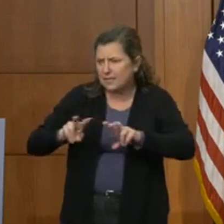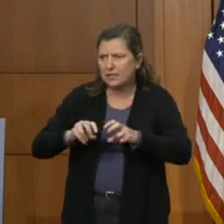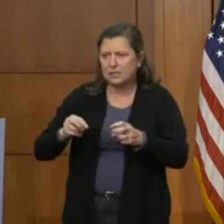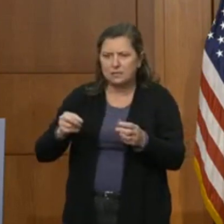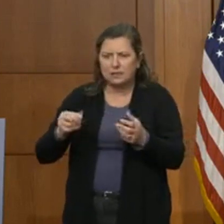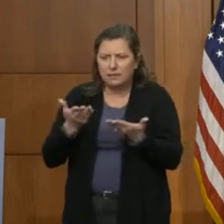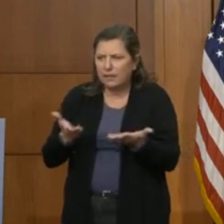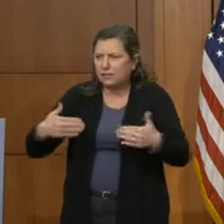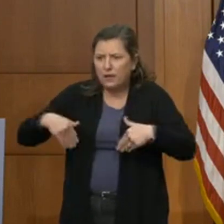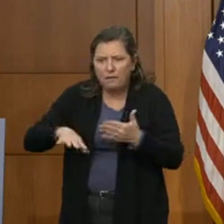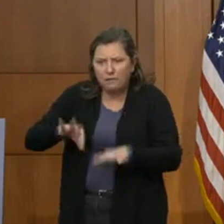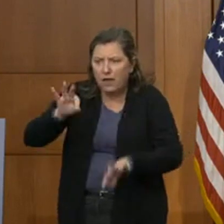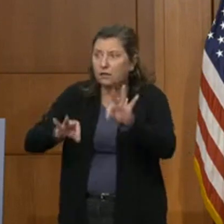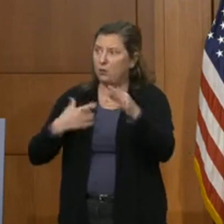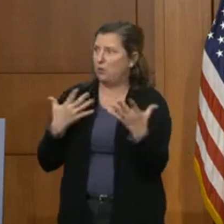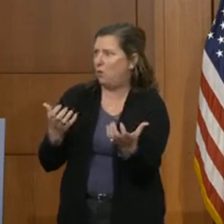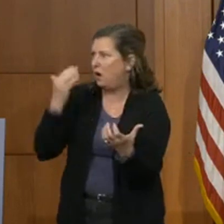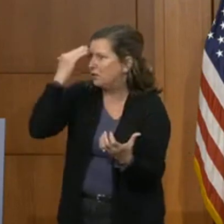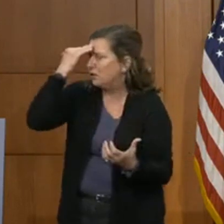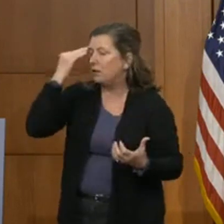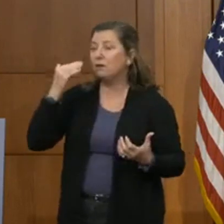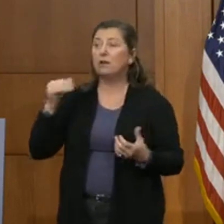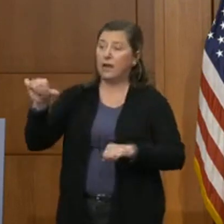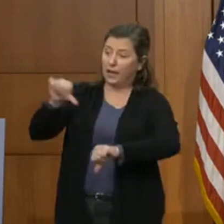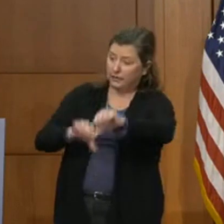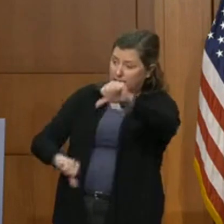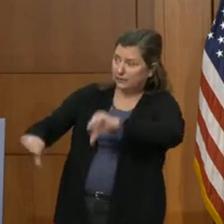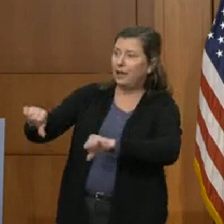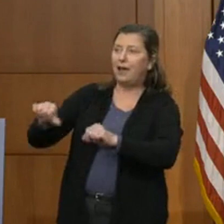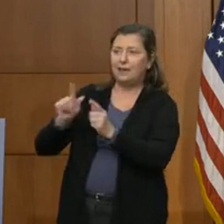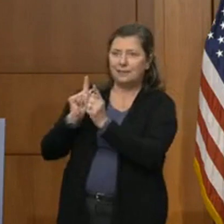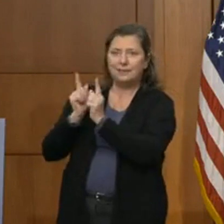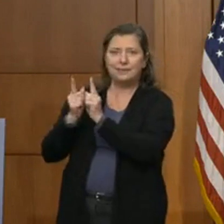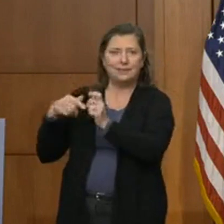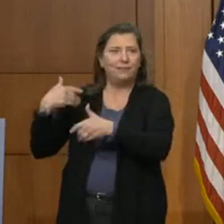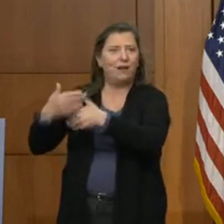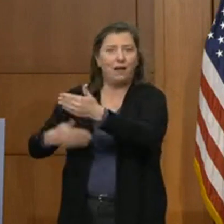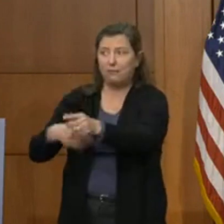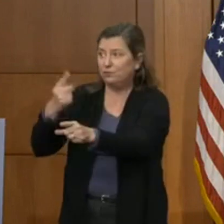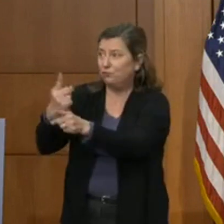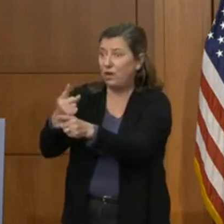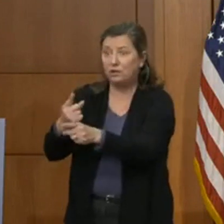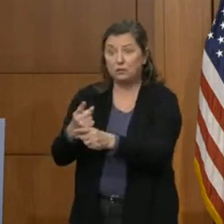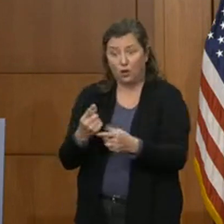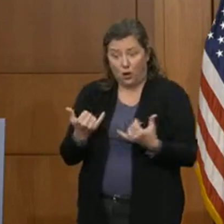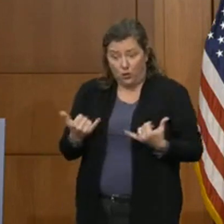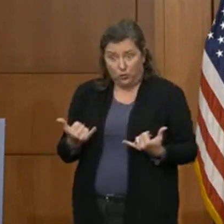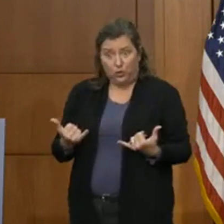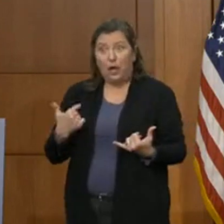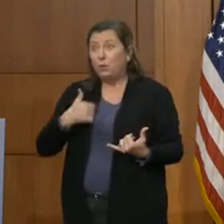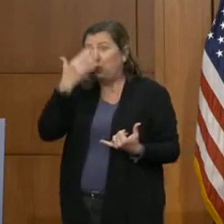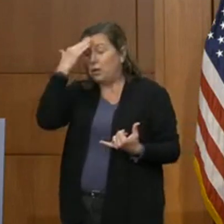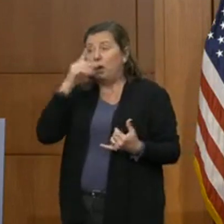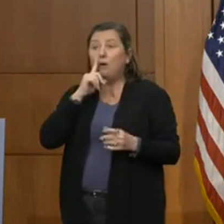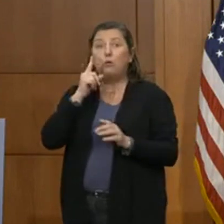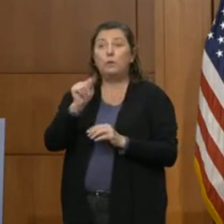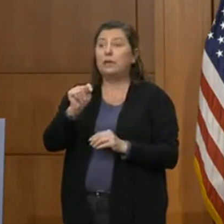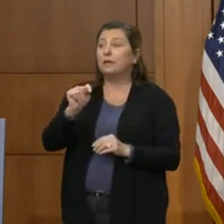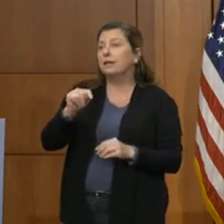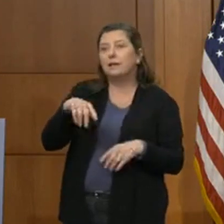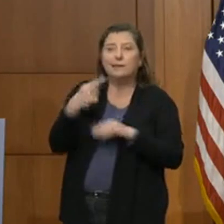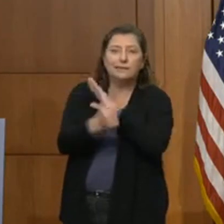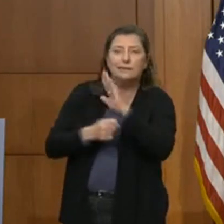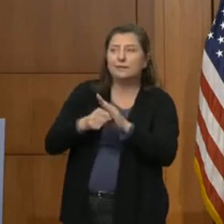know. And science, yes, science evolves. So we don't even know today if this is a seasonal virus, like